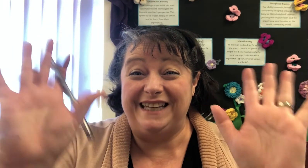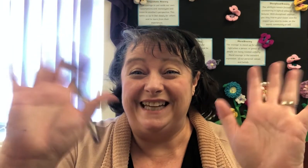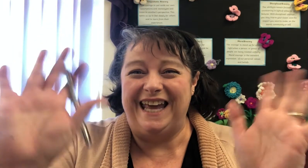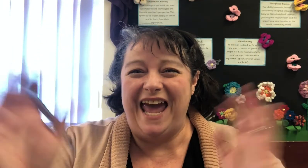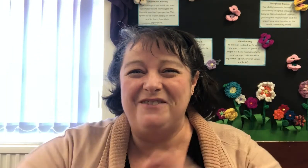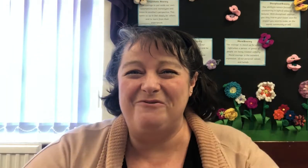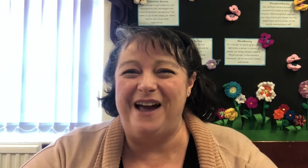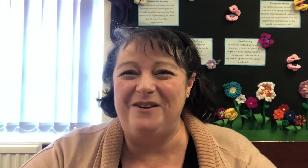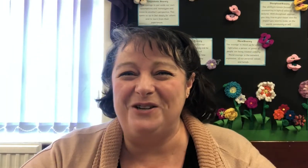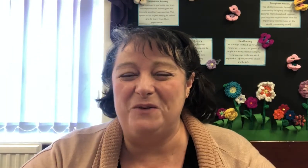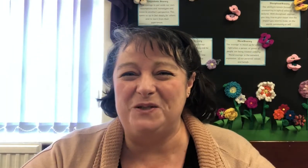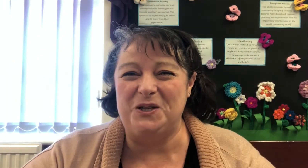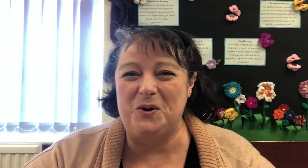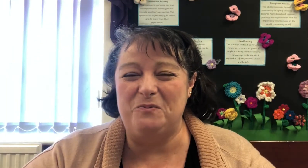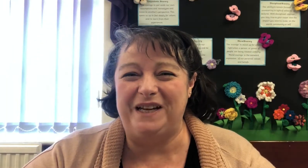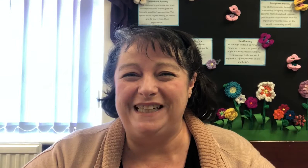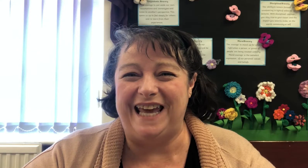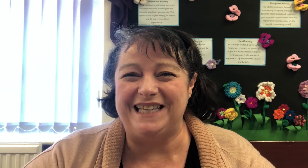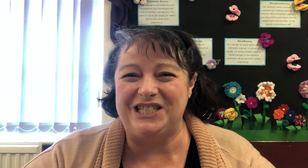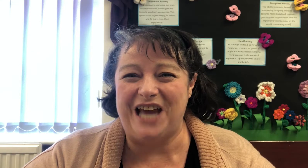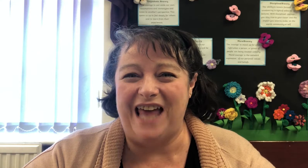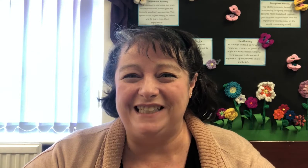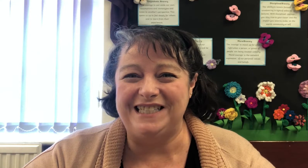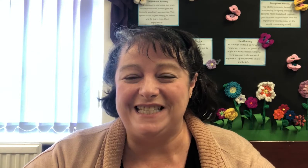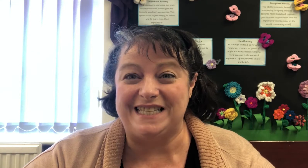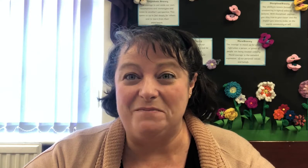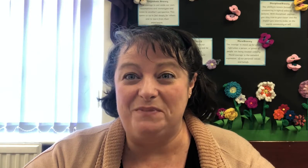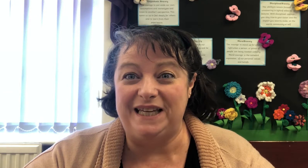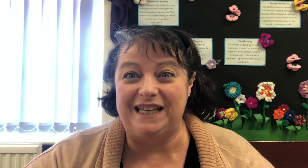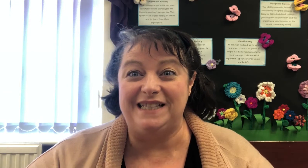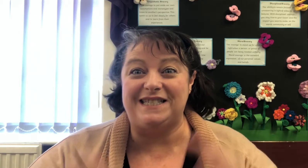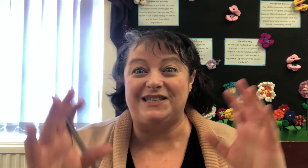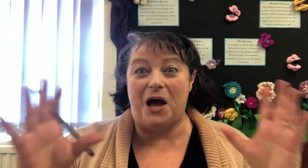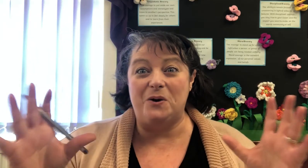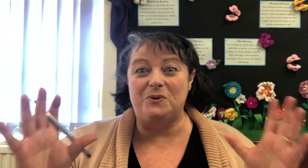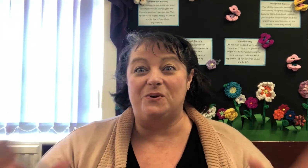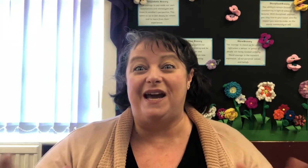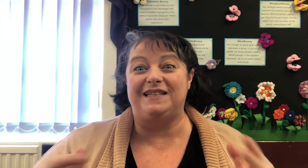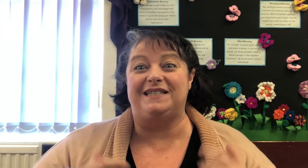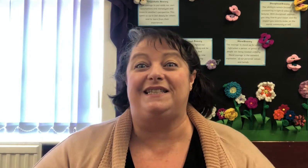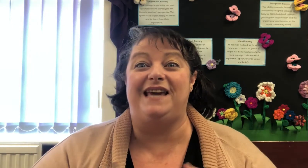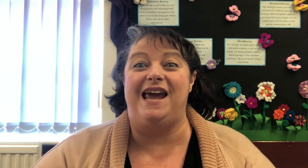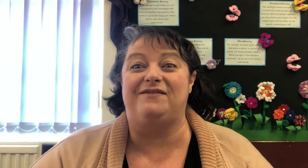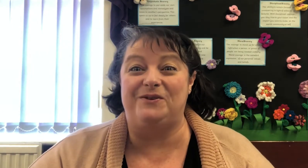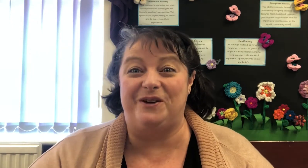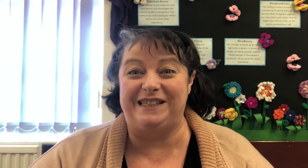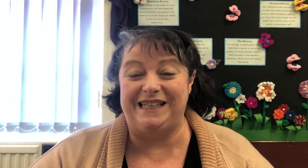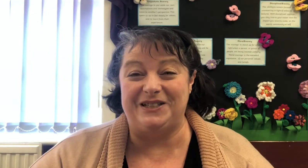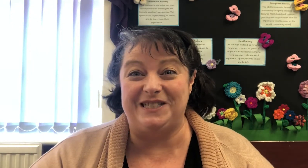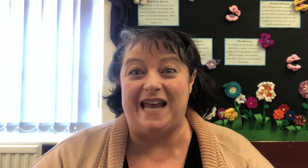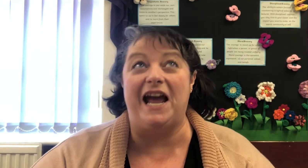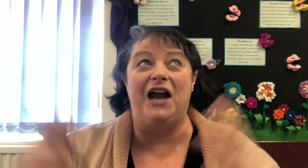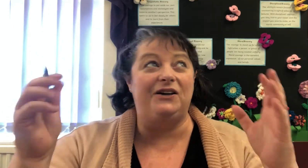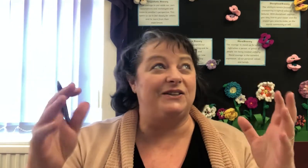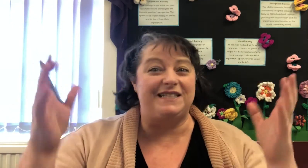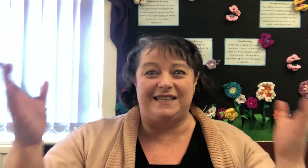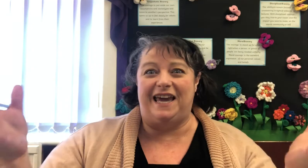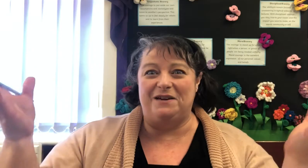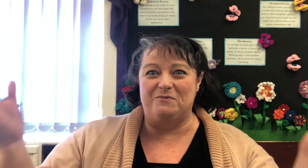everyone, and welcome to Monday's Challenge Assembly. It is so great to see everyone here today under the same